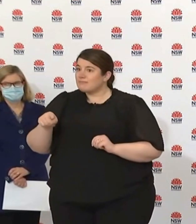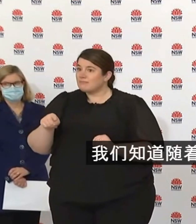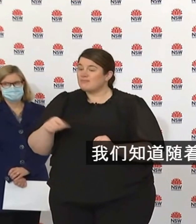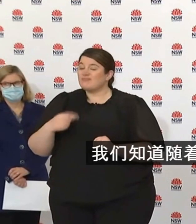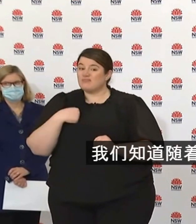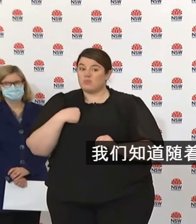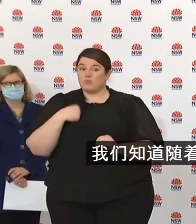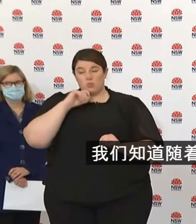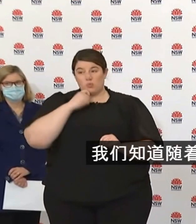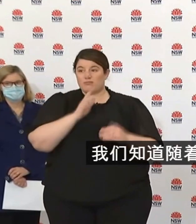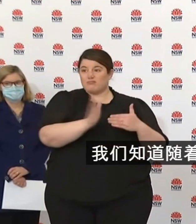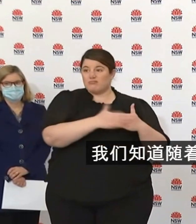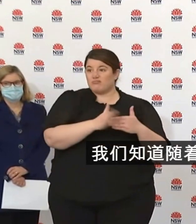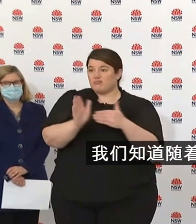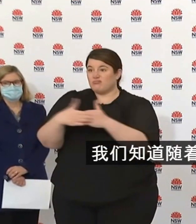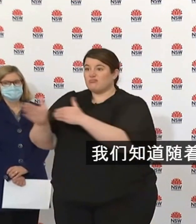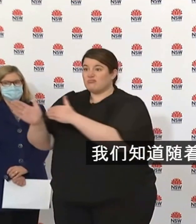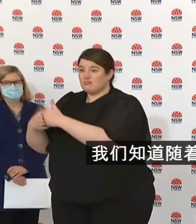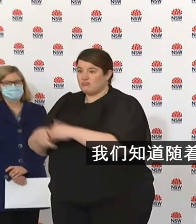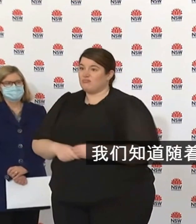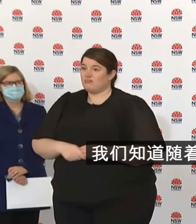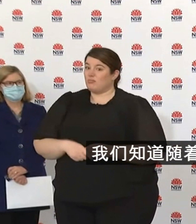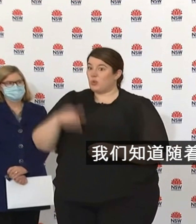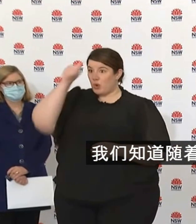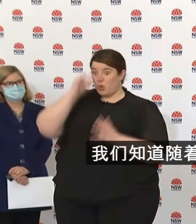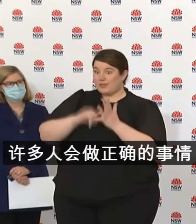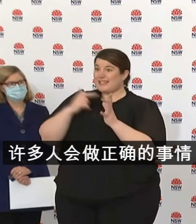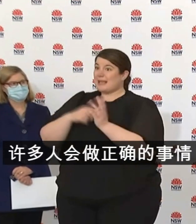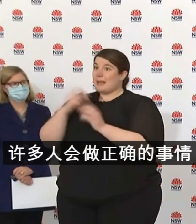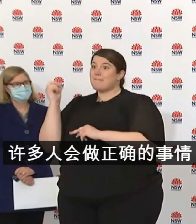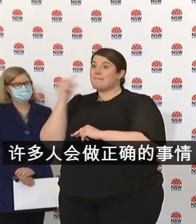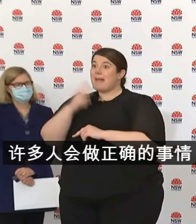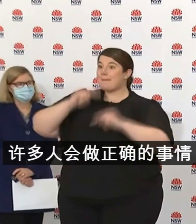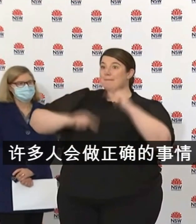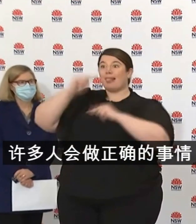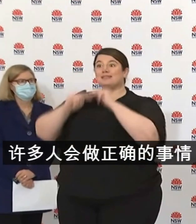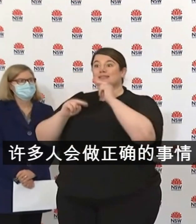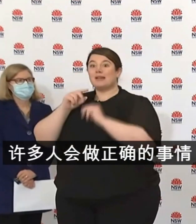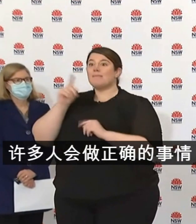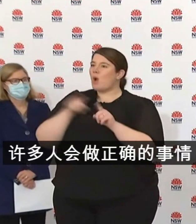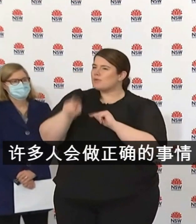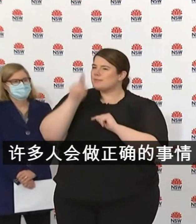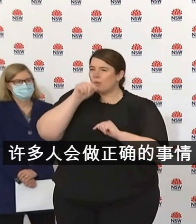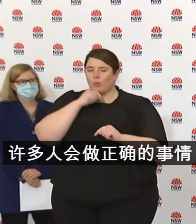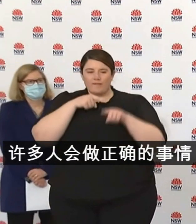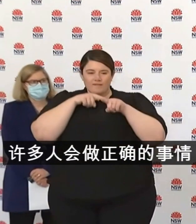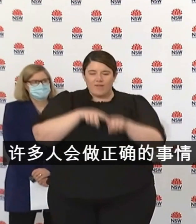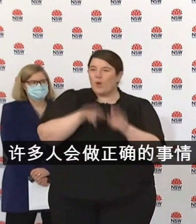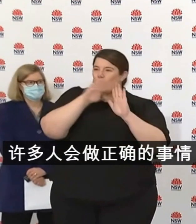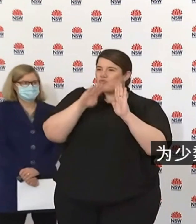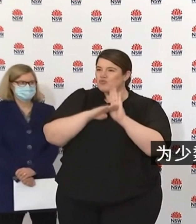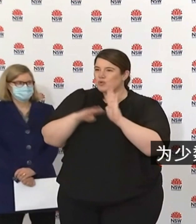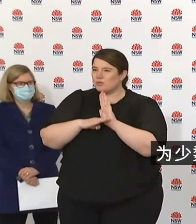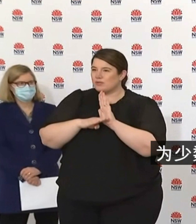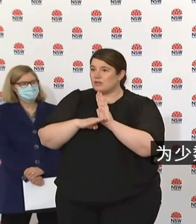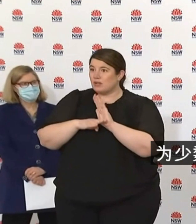thing. We know that with industry kicking off, such as building on Saturday, many will do the right thing. They will follow the health advice. They